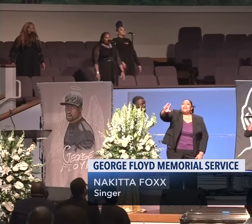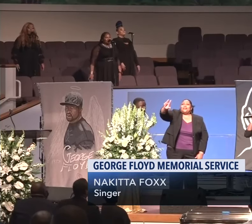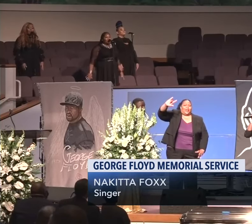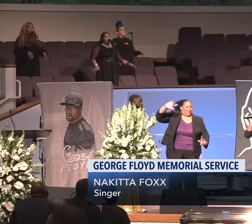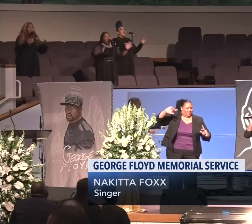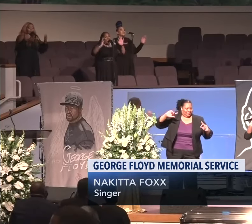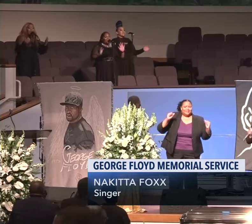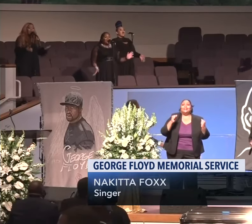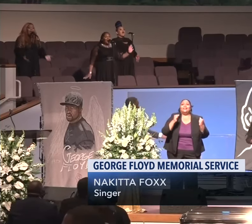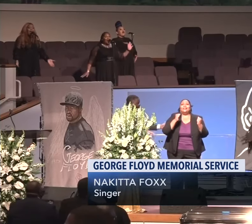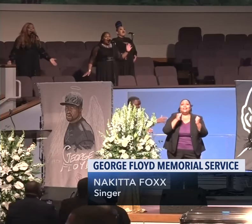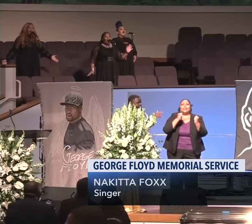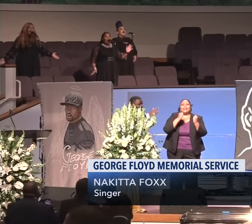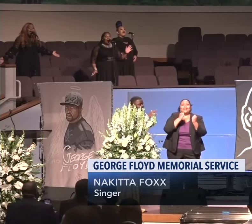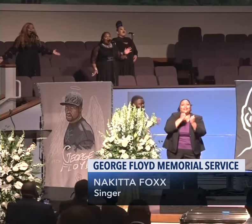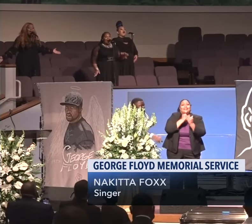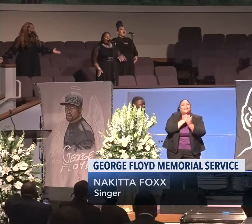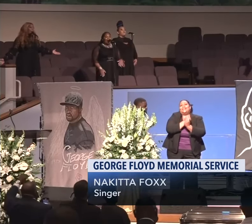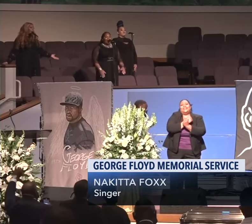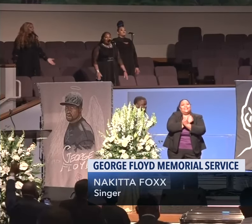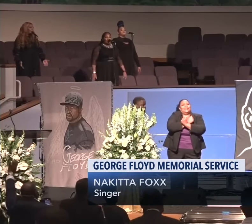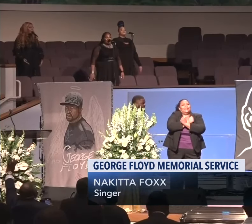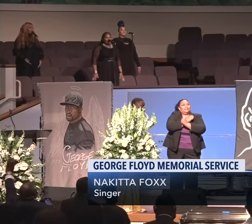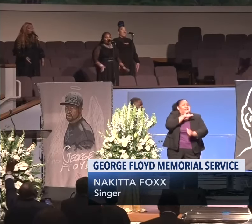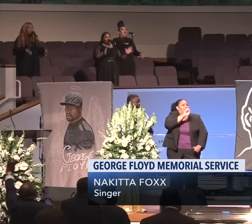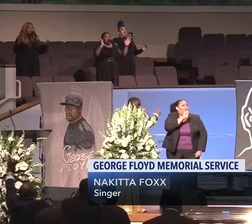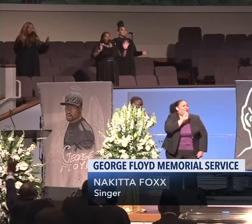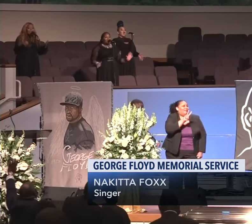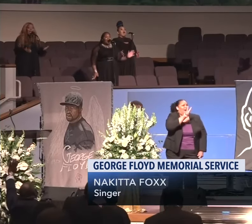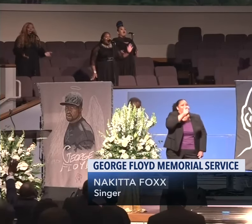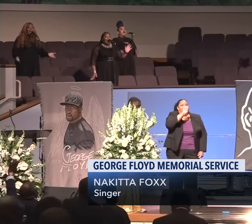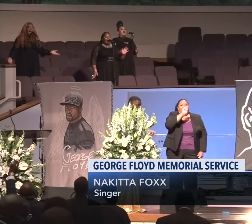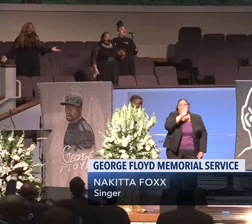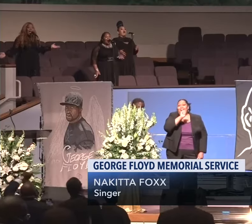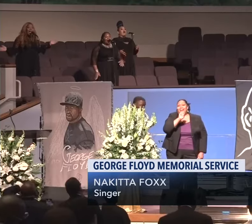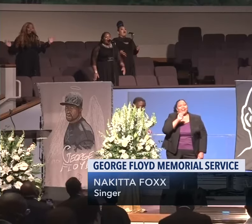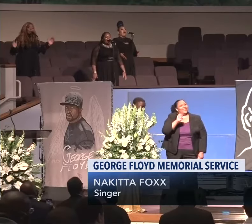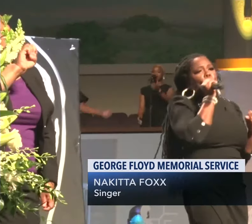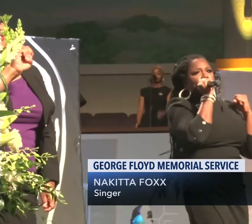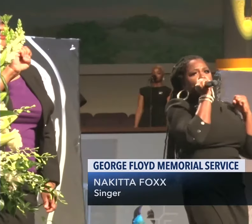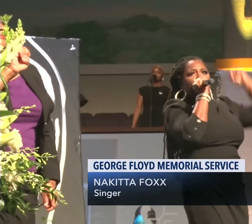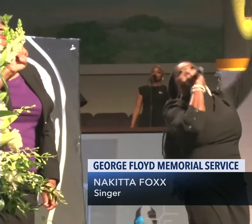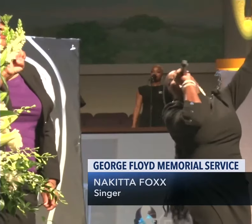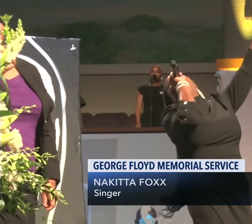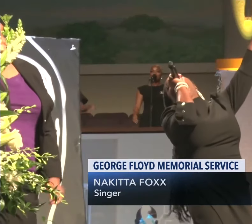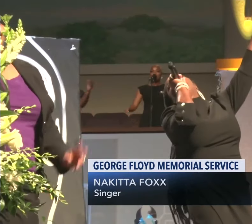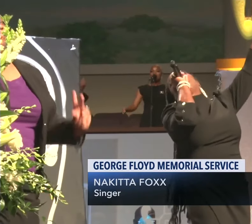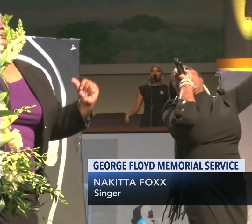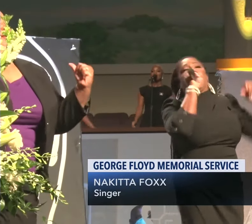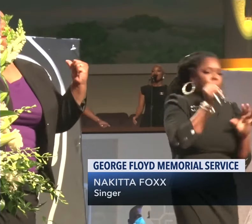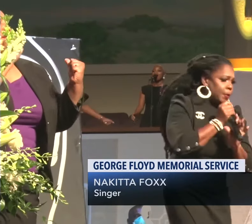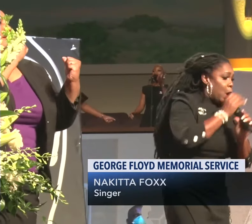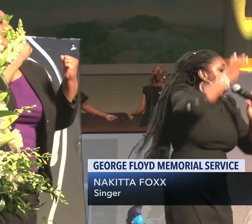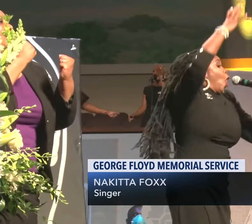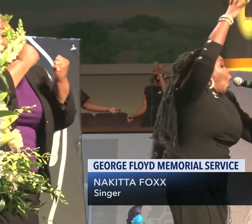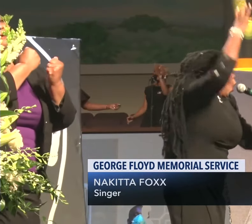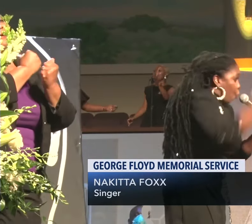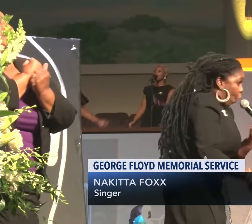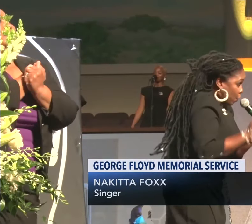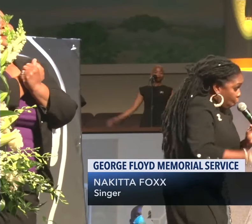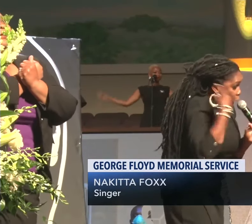No matter the color, no matter the education, when we're up,